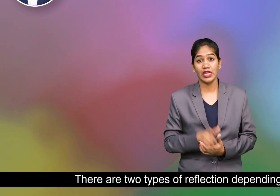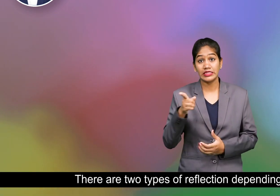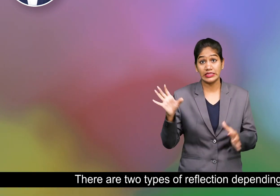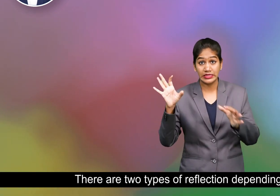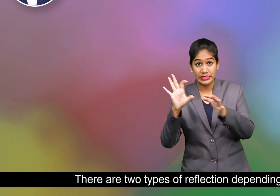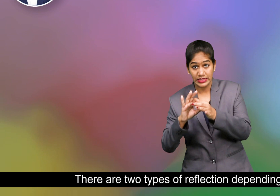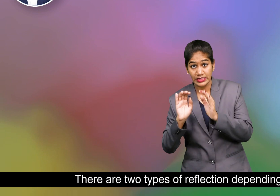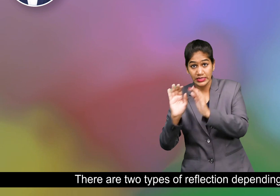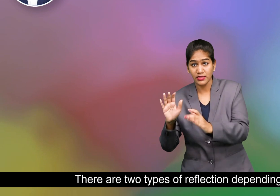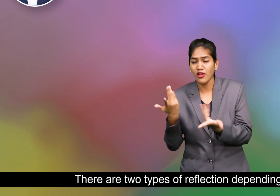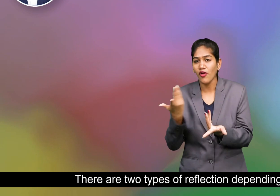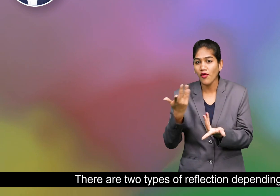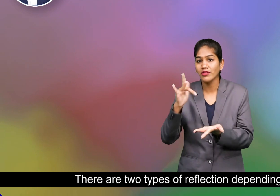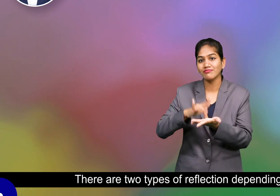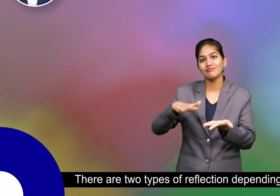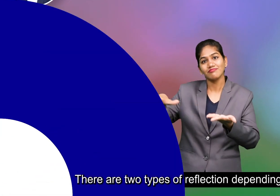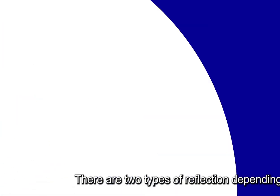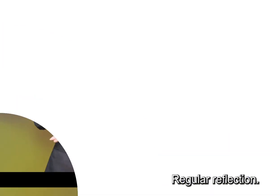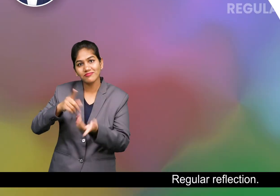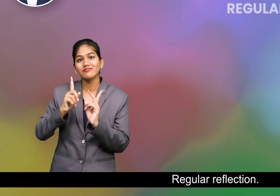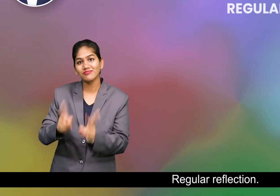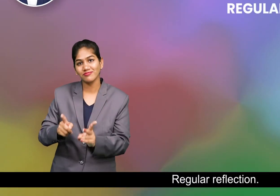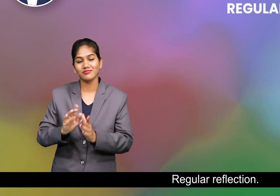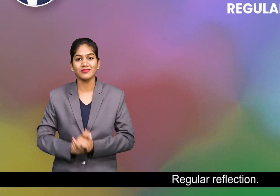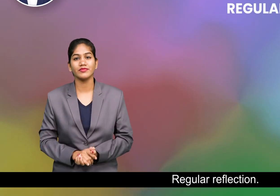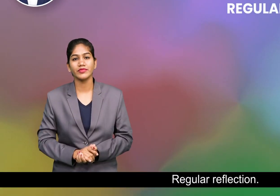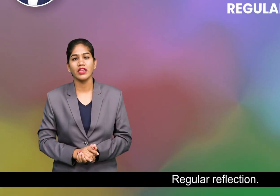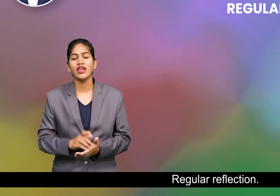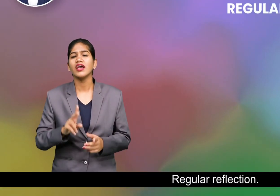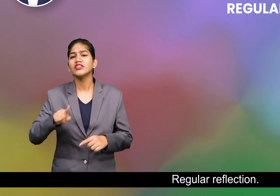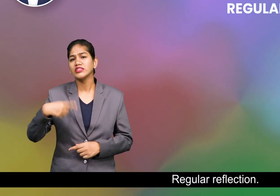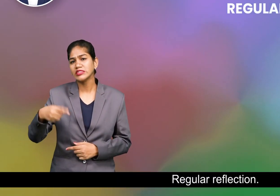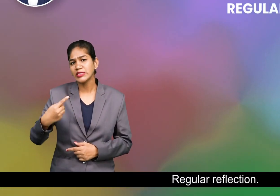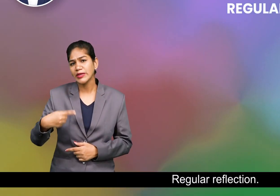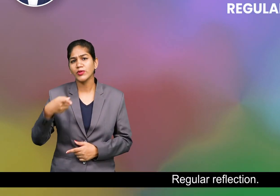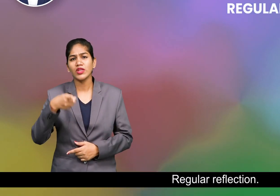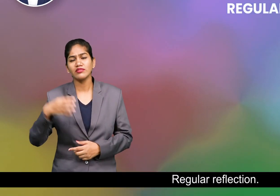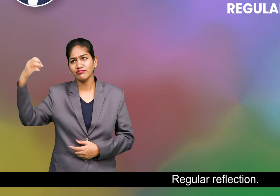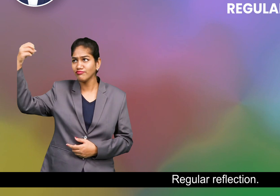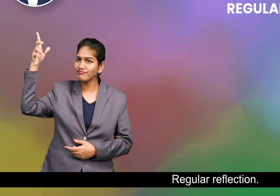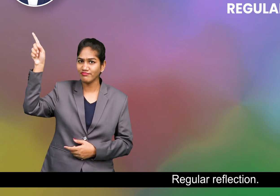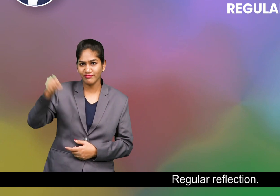depending on the surface. Regular reflection.